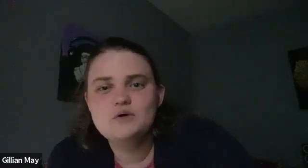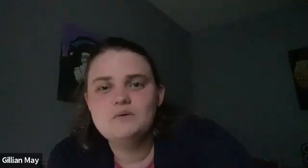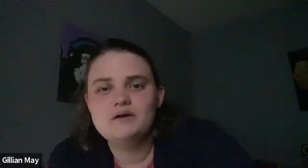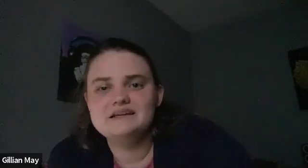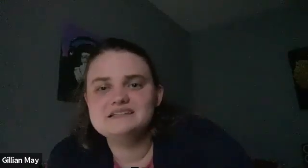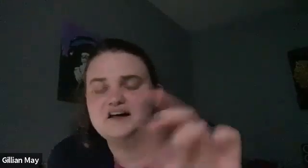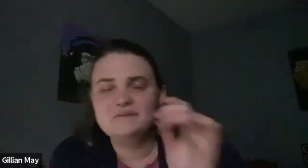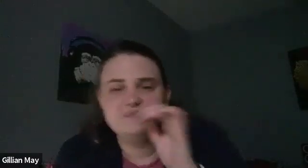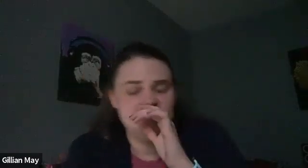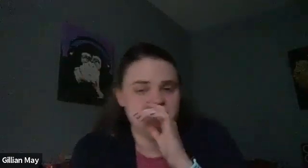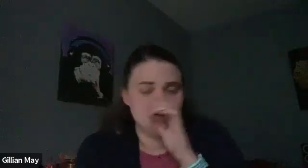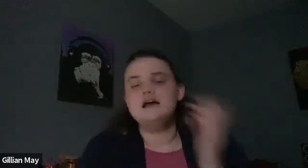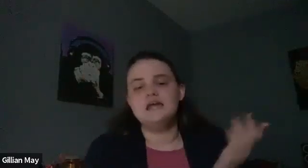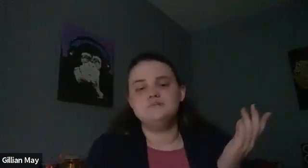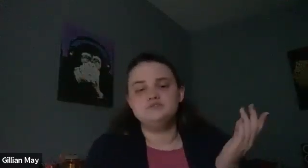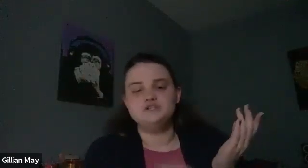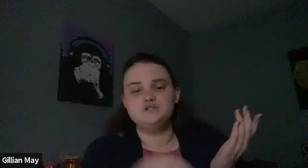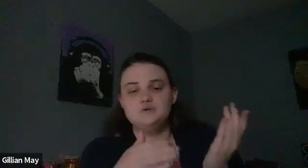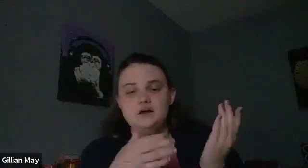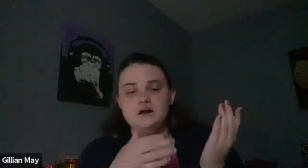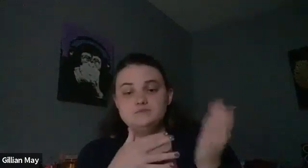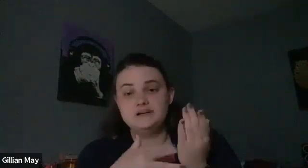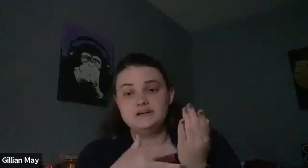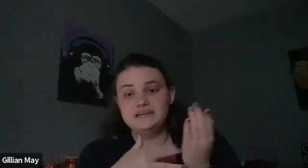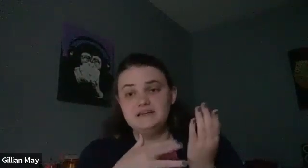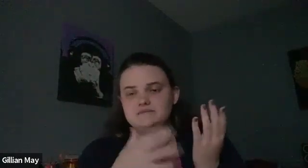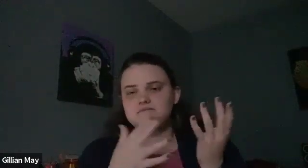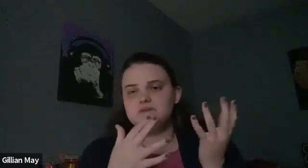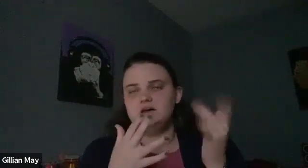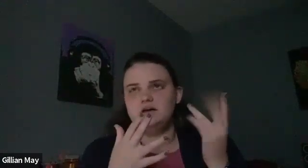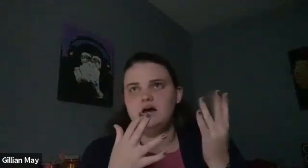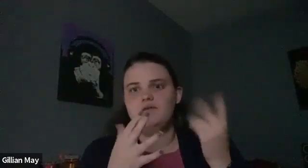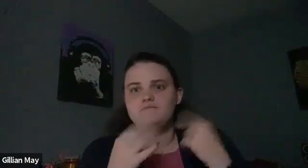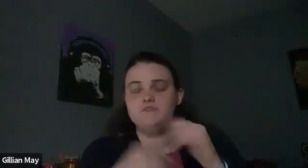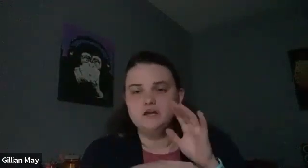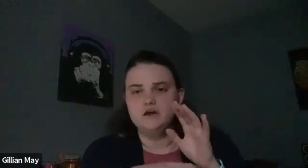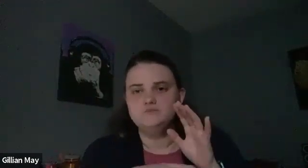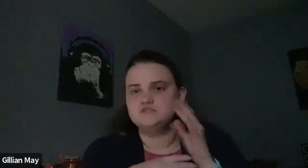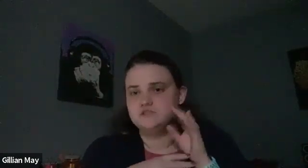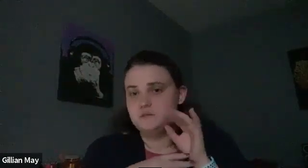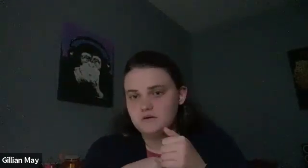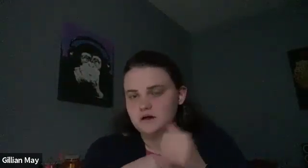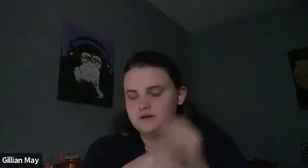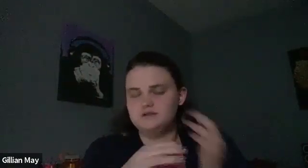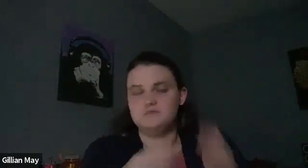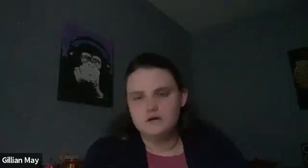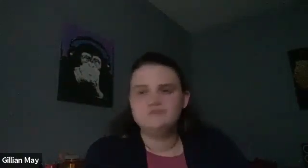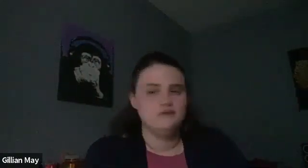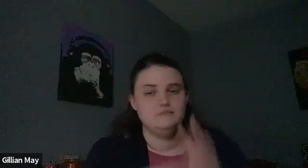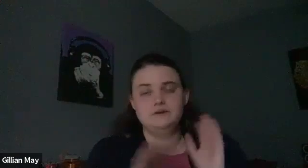no worries. And if you're not able to join it like video tomorrow,